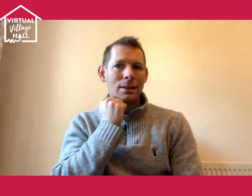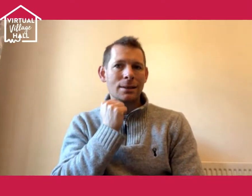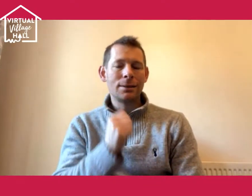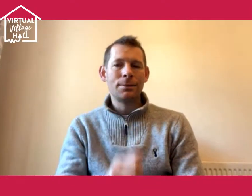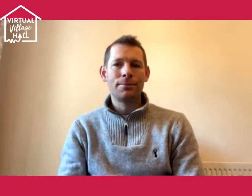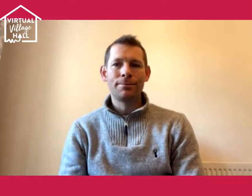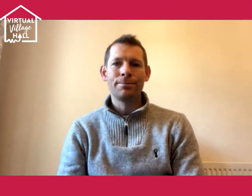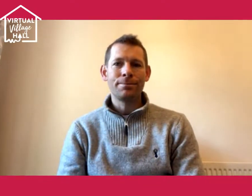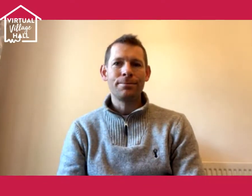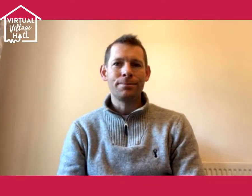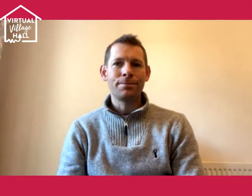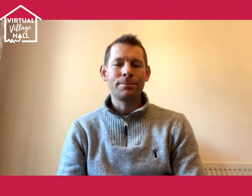Black,